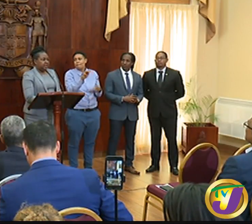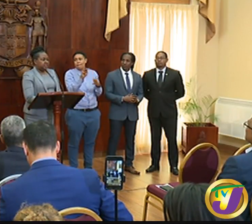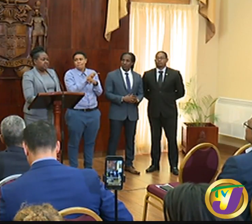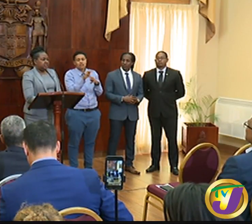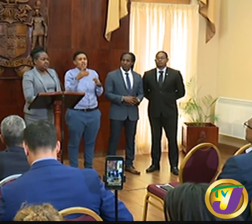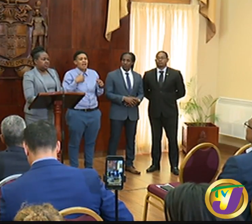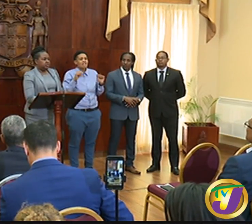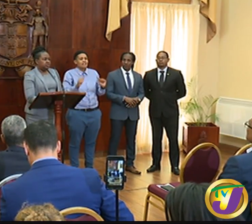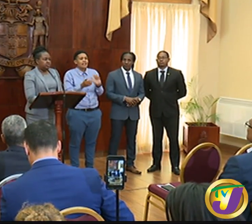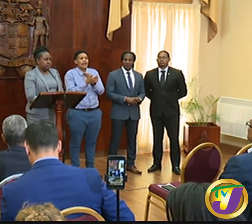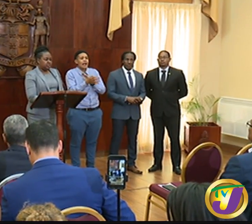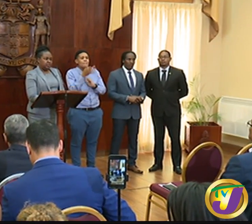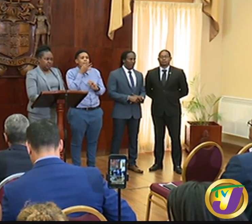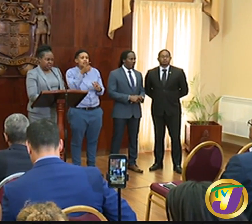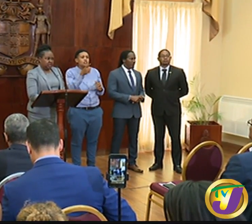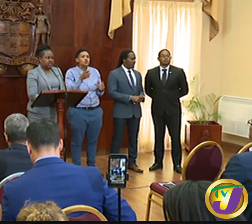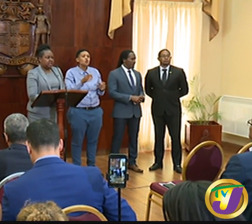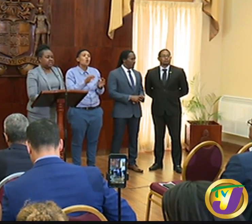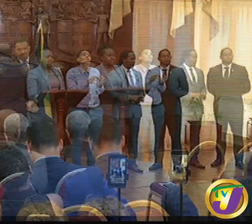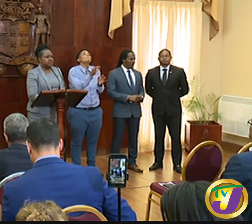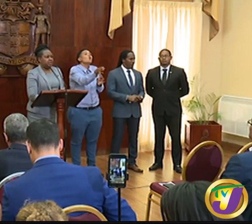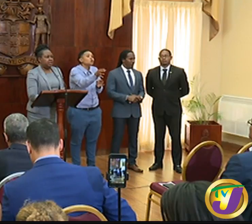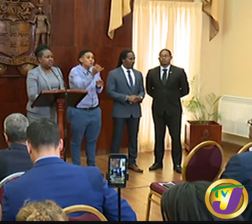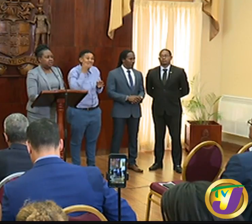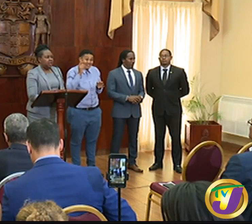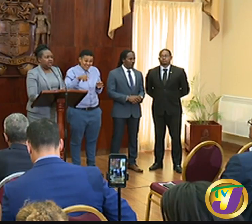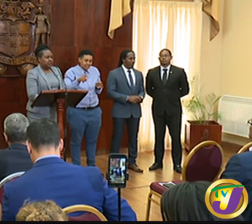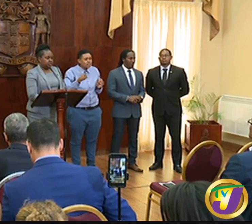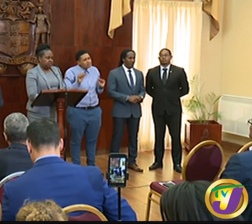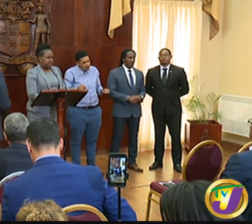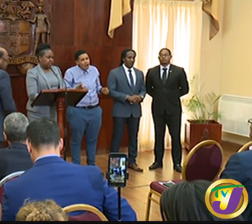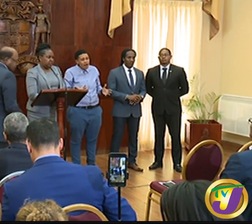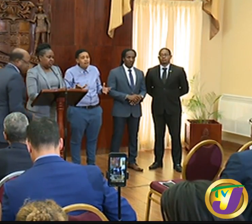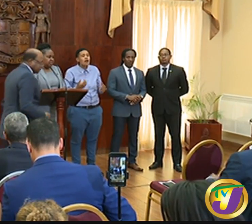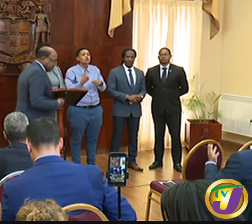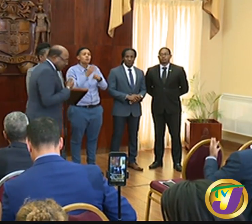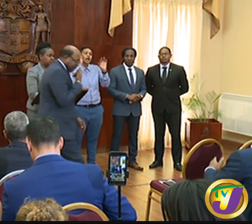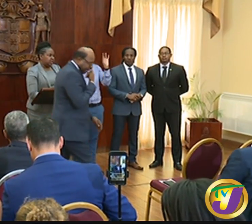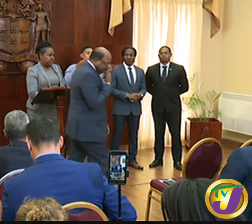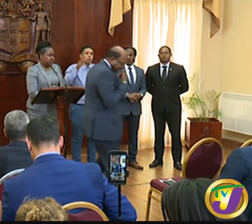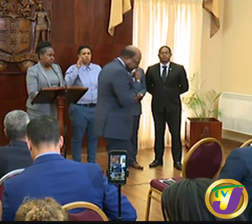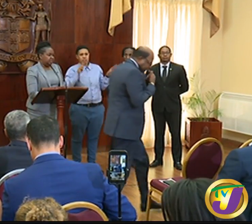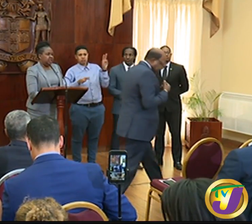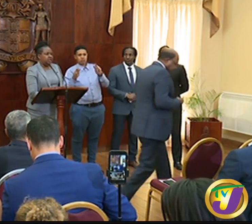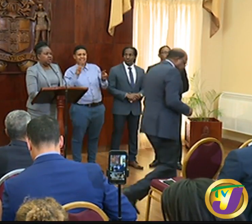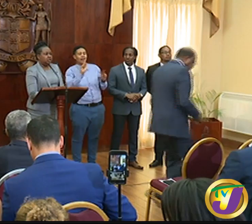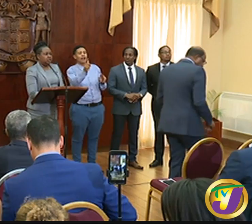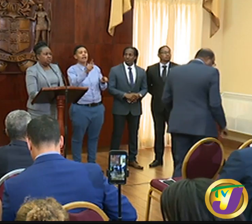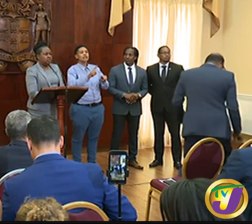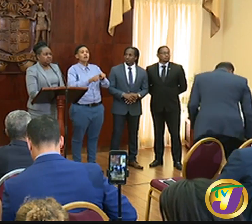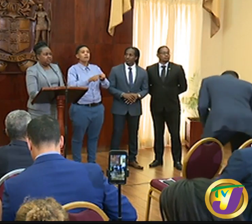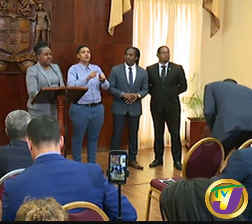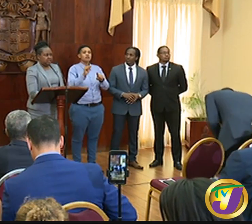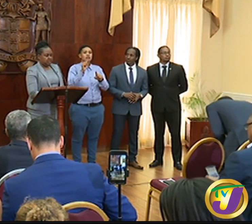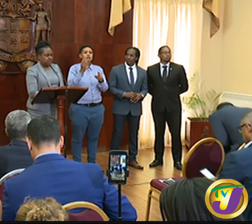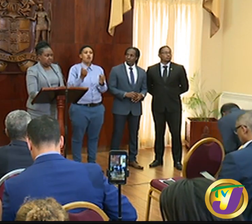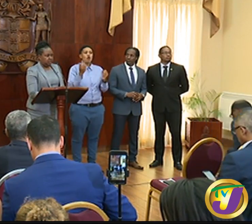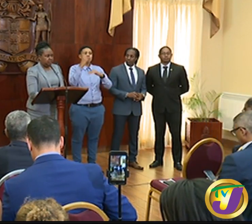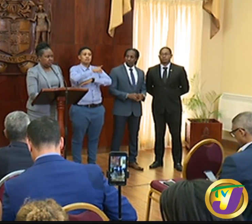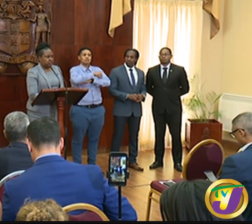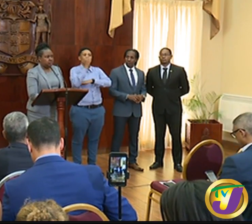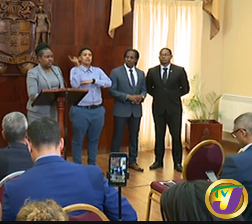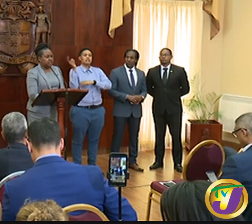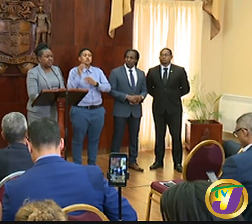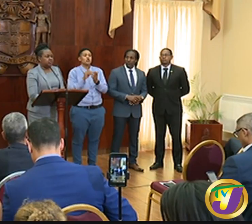the capacity to postpone this assessment and to make a determination later depending on the number of days that